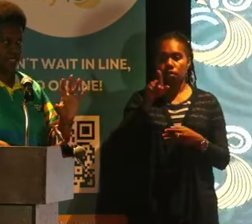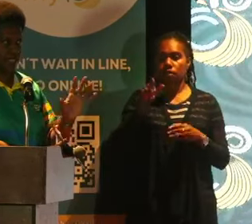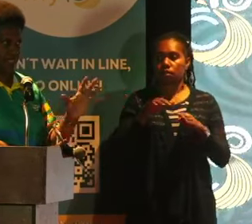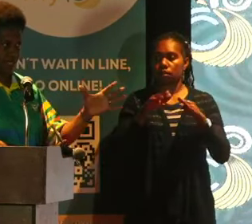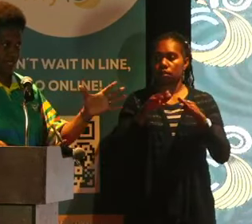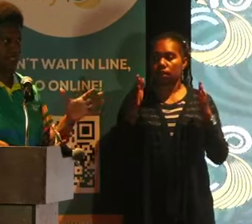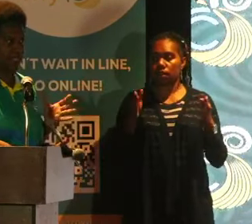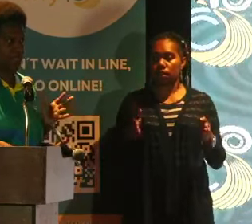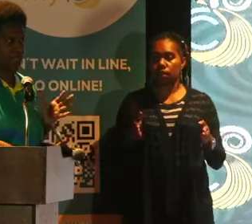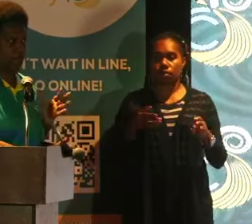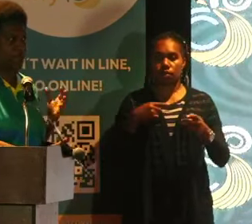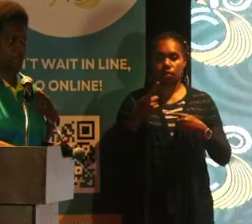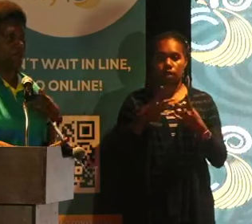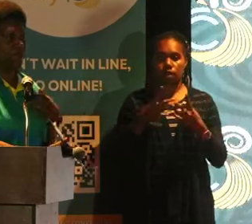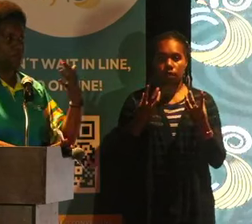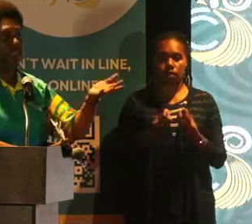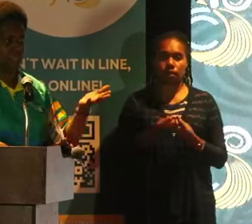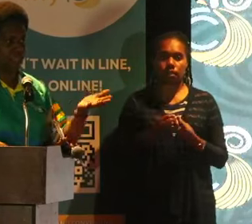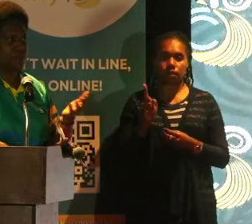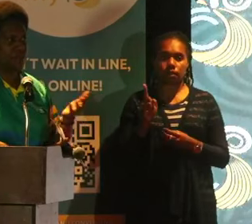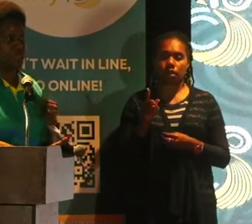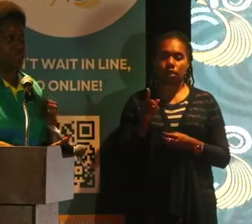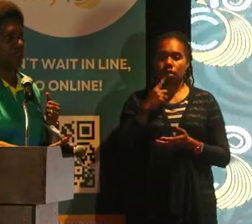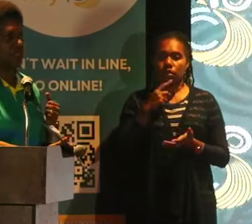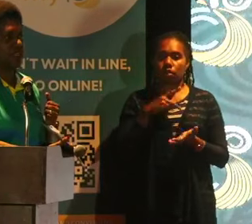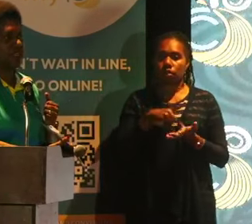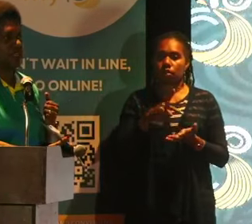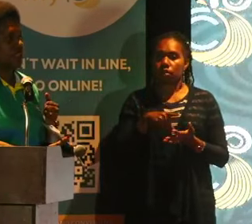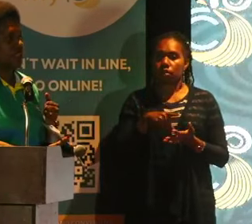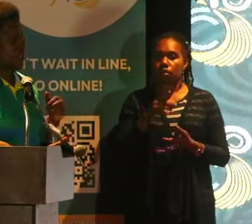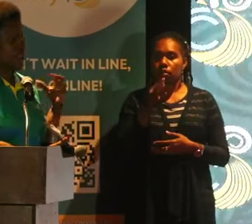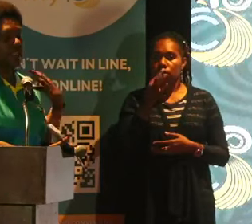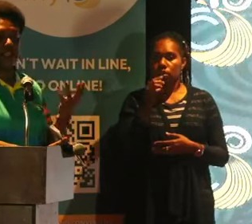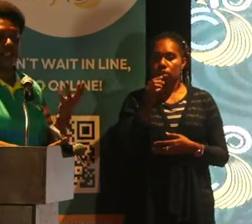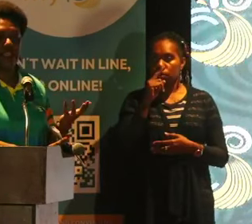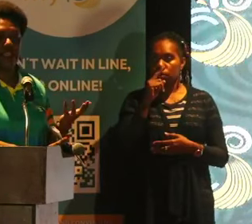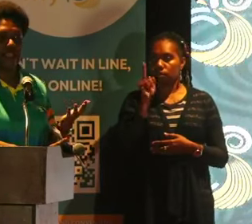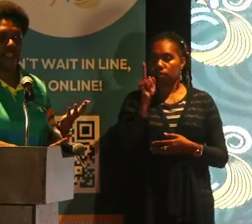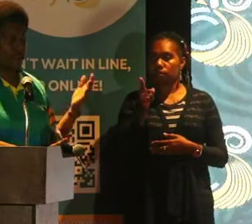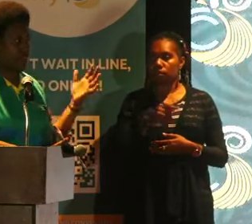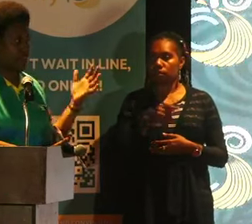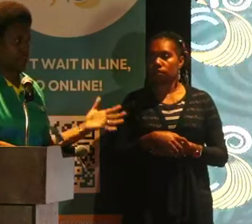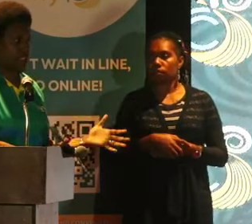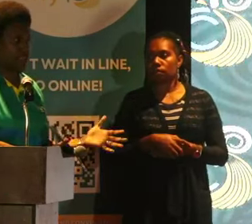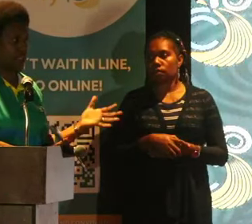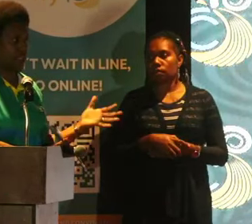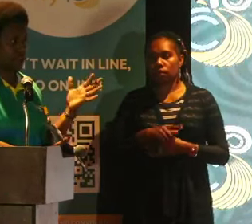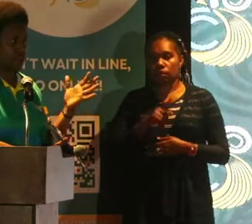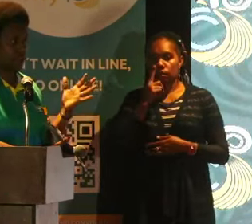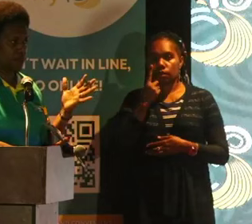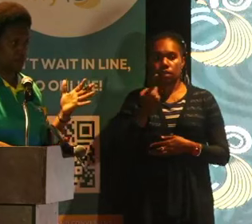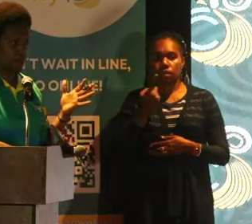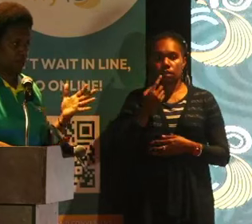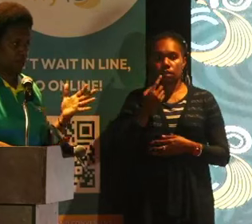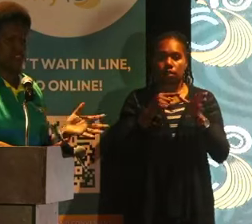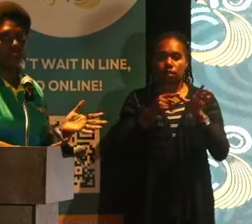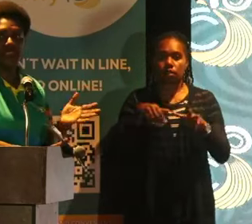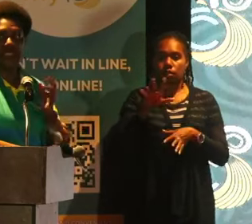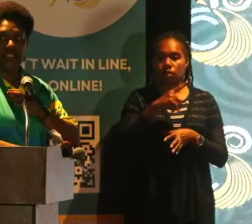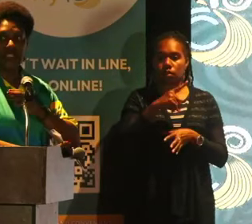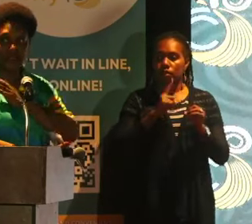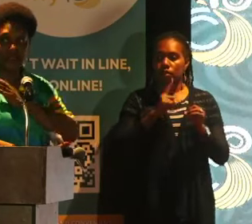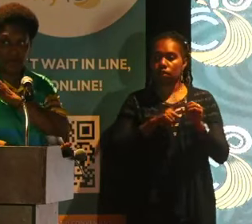now, please, me plan like help him, you plan to. And as indicated, our team and